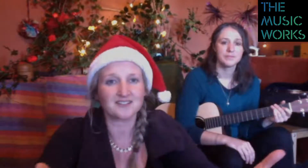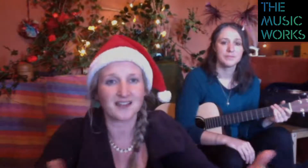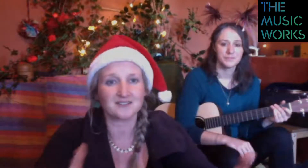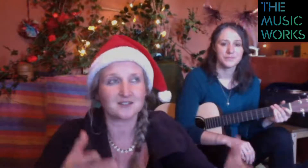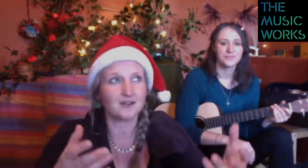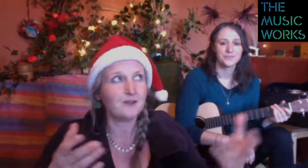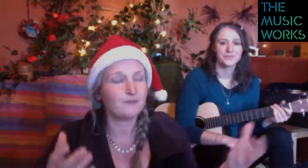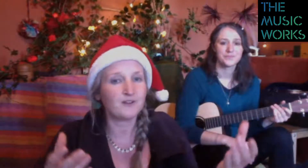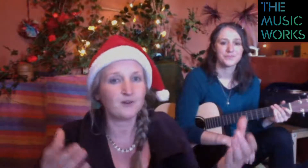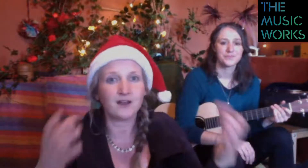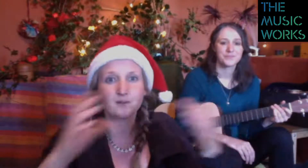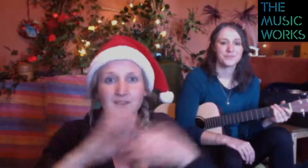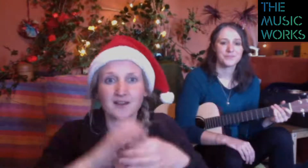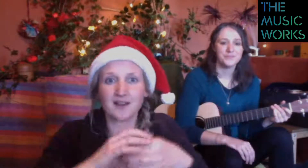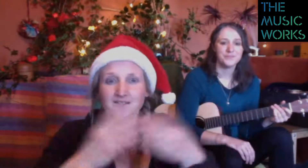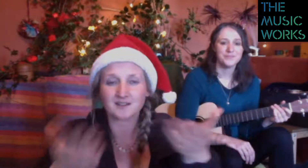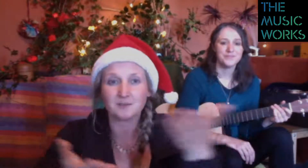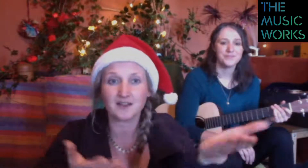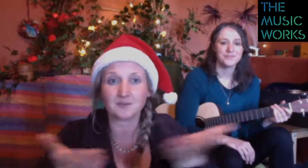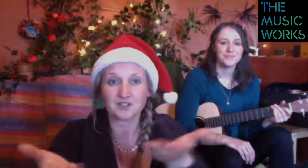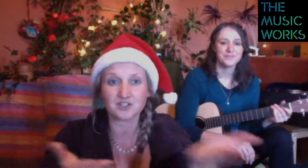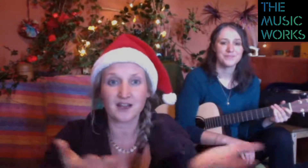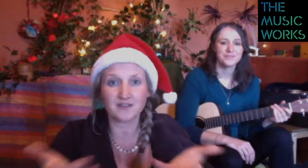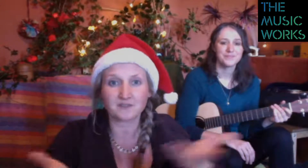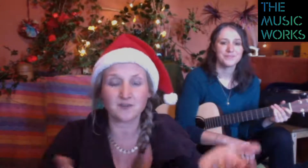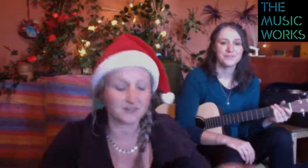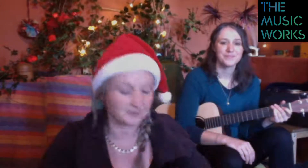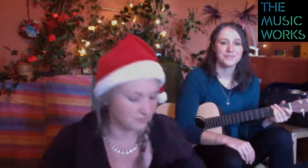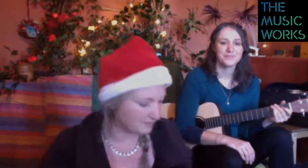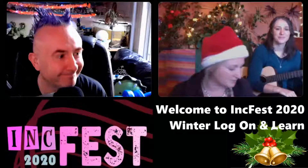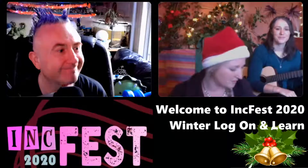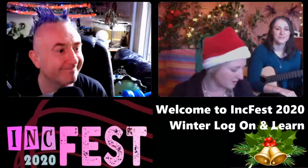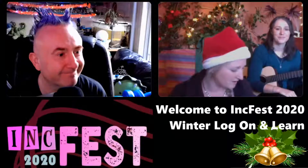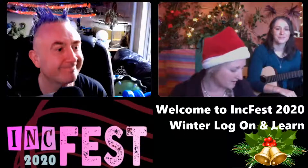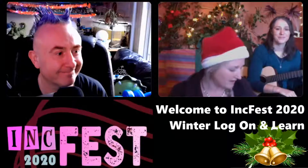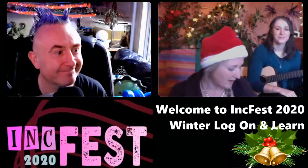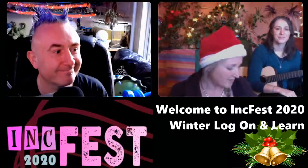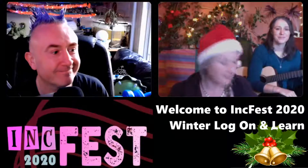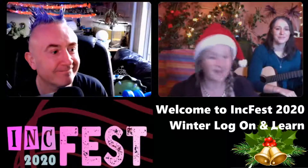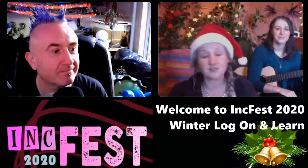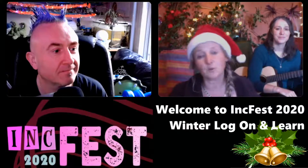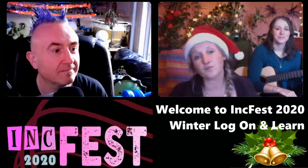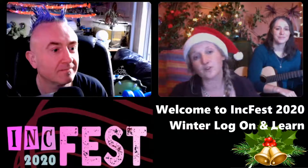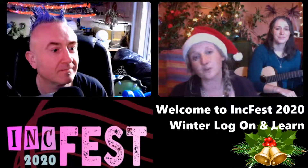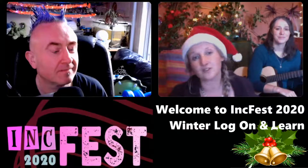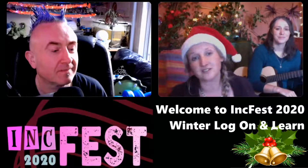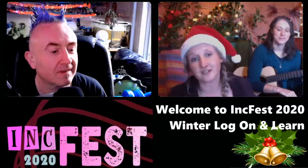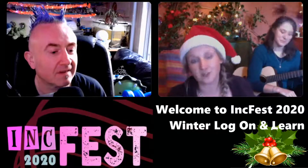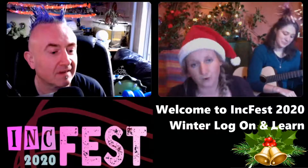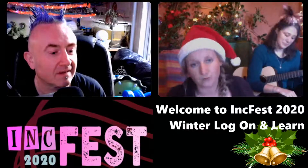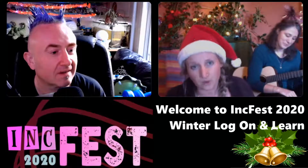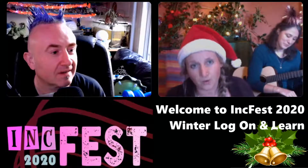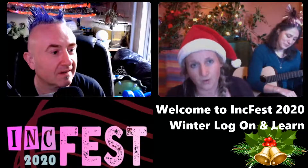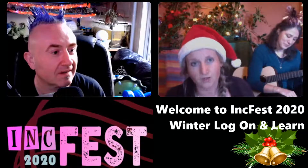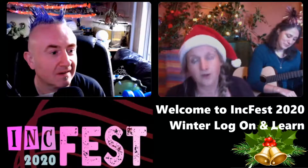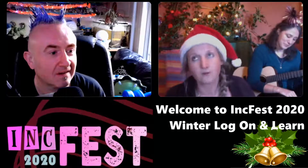to feel like we're connecting and being able to share this music and repertoire. There is one song which I did not record